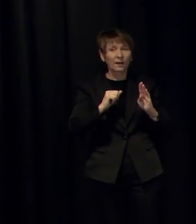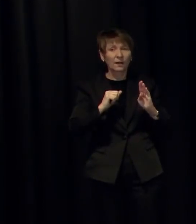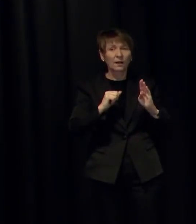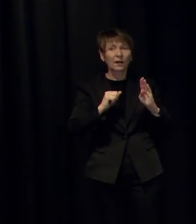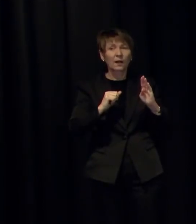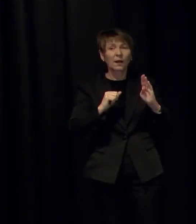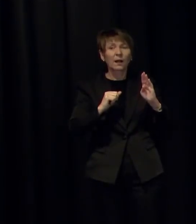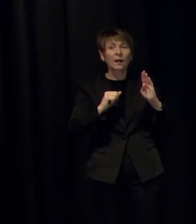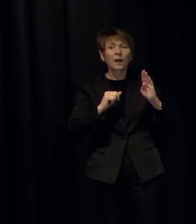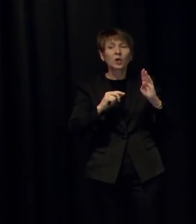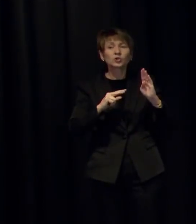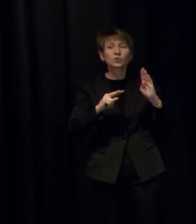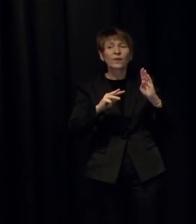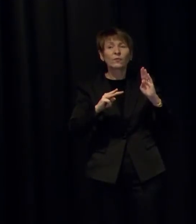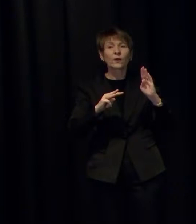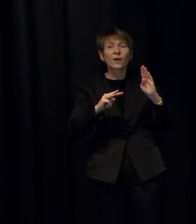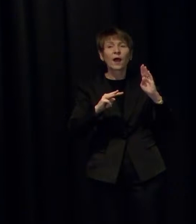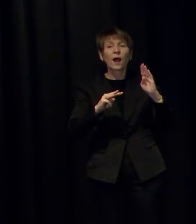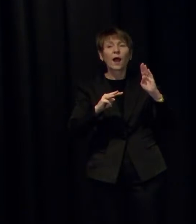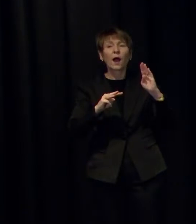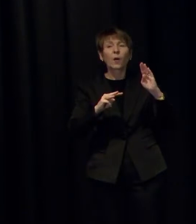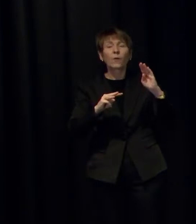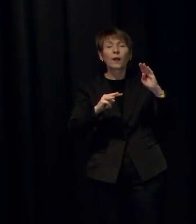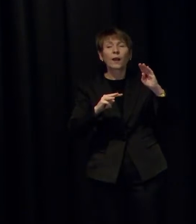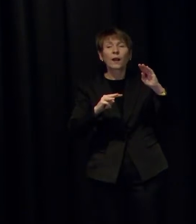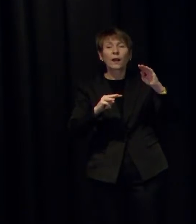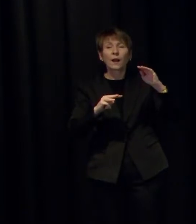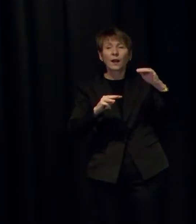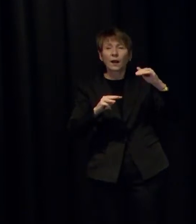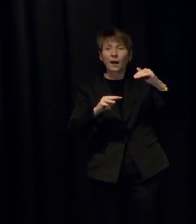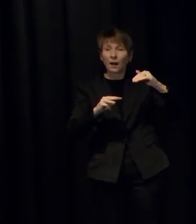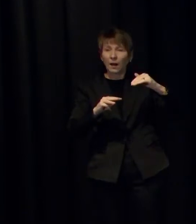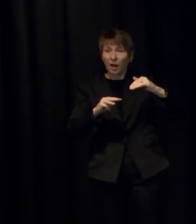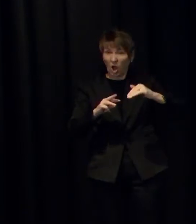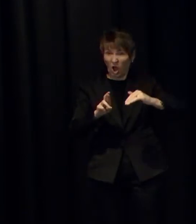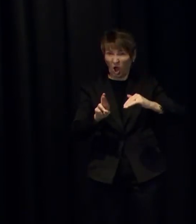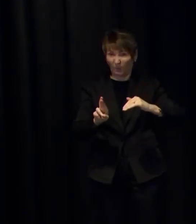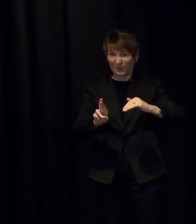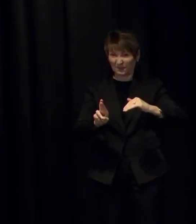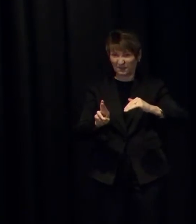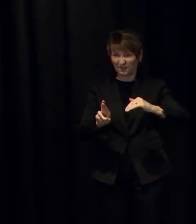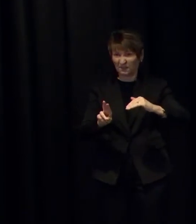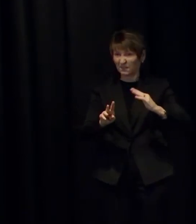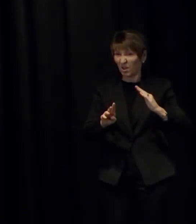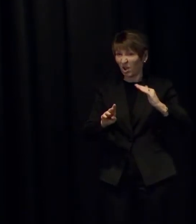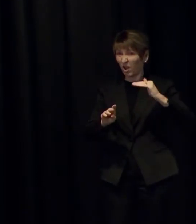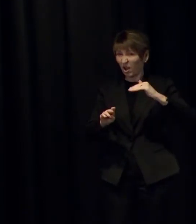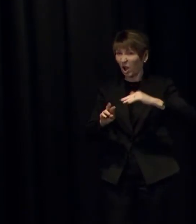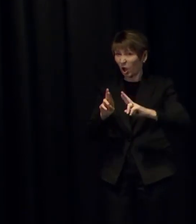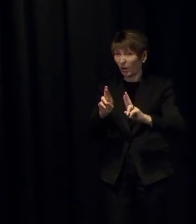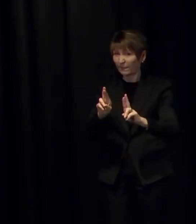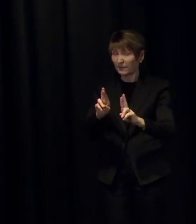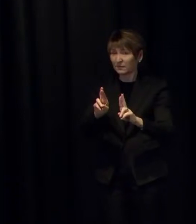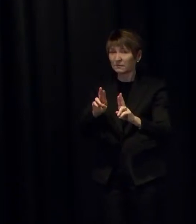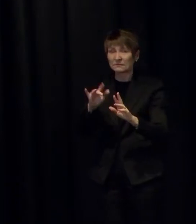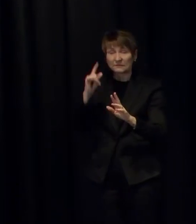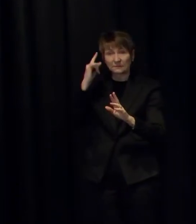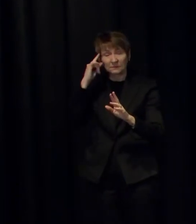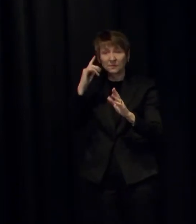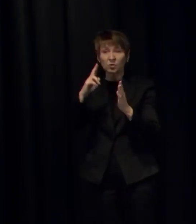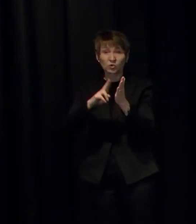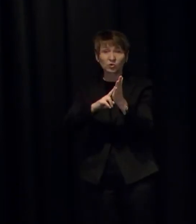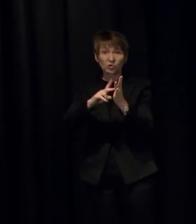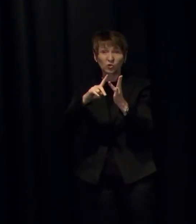there already. And if there are further peaks as we open up through November, the ICU